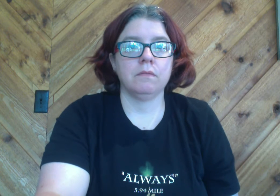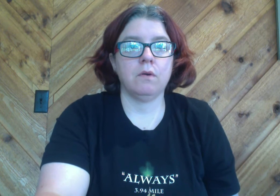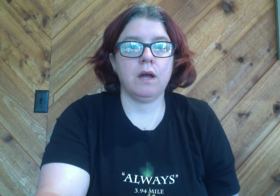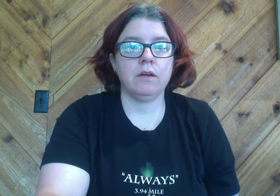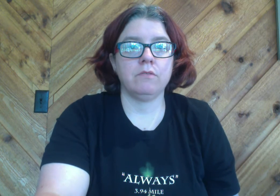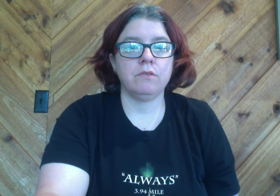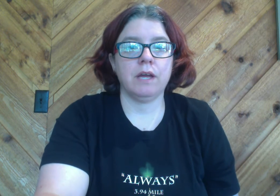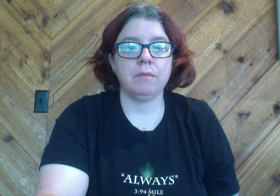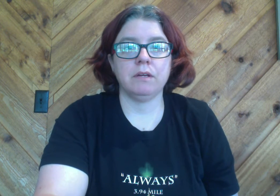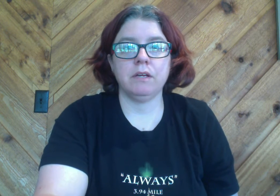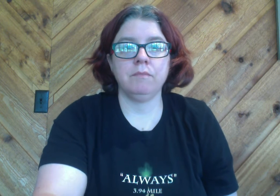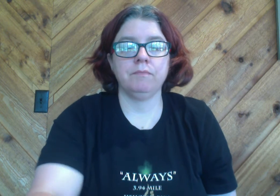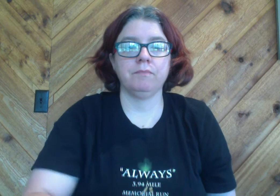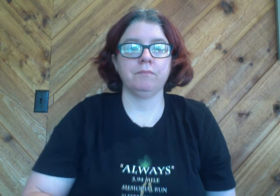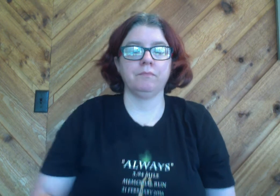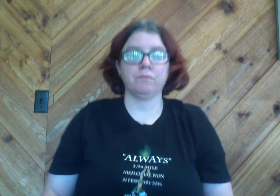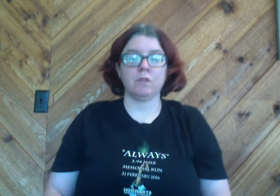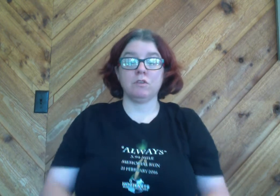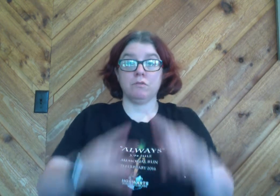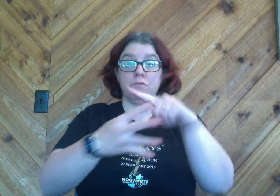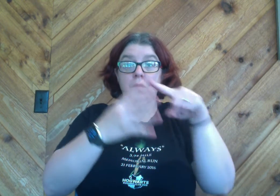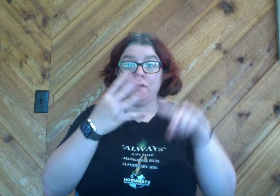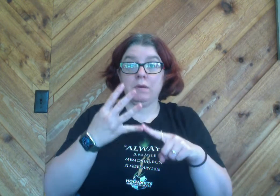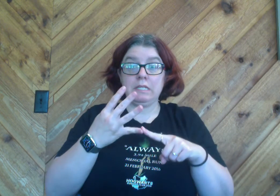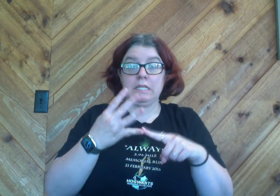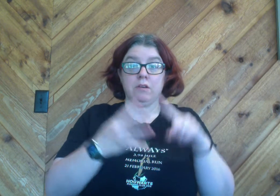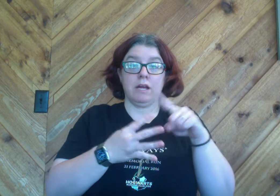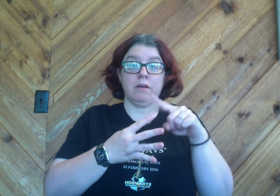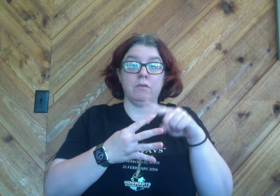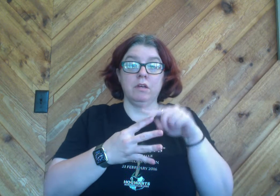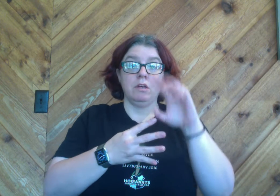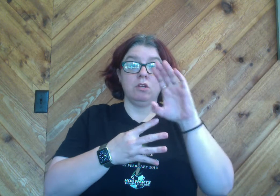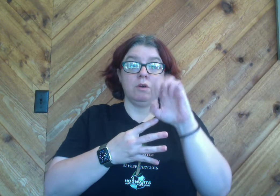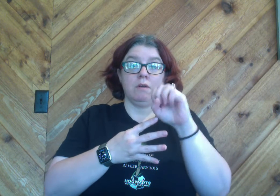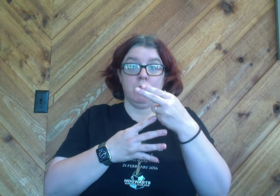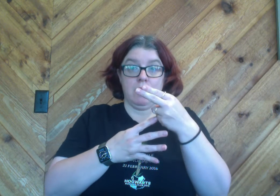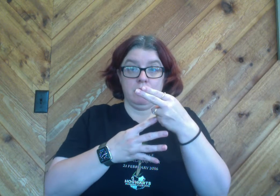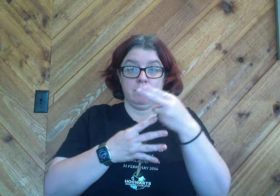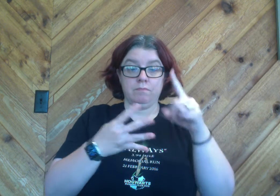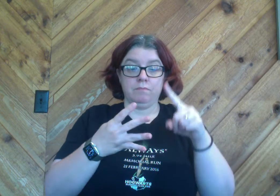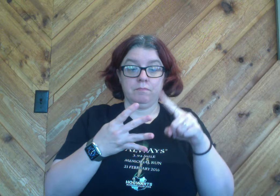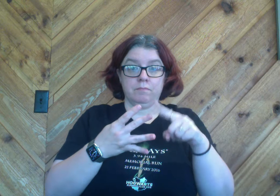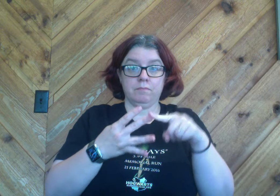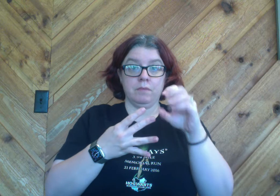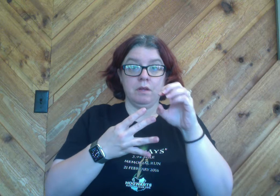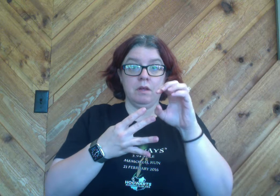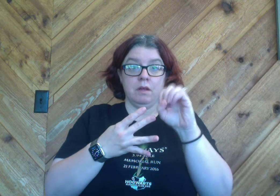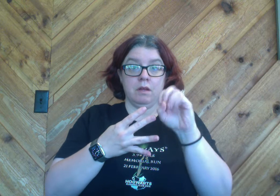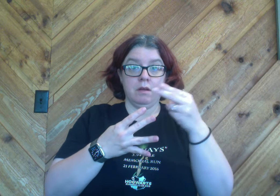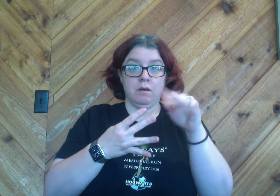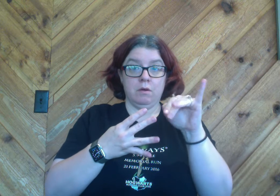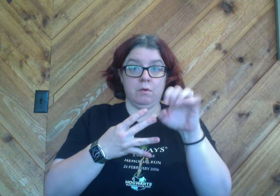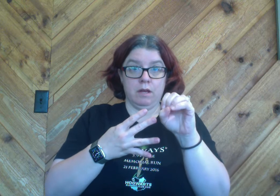Ohio vocabulary. So you have four different ways to sign Ohio. You have Ohio, Ohio,